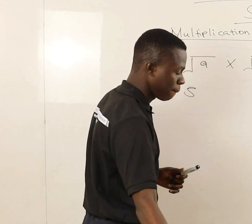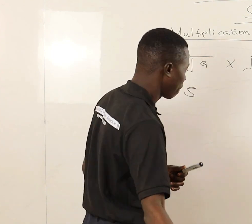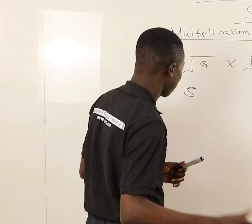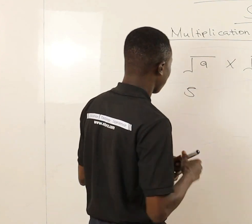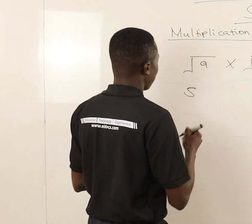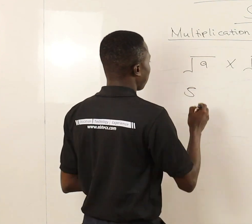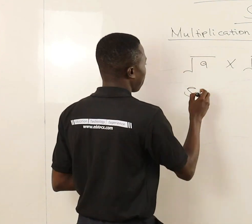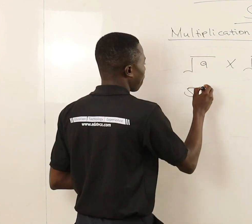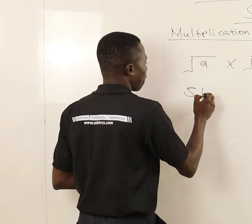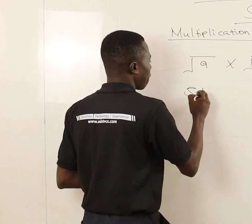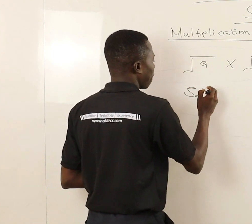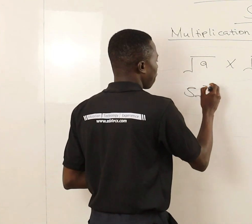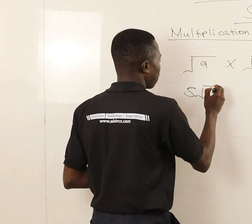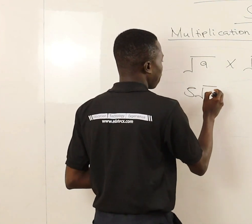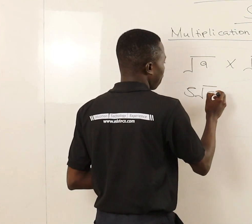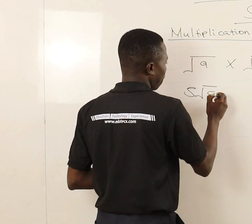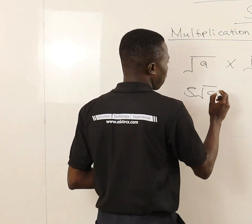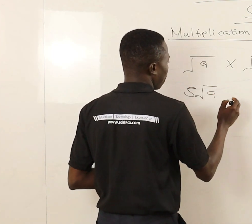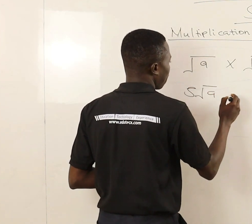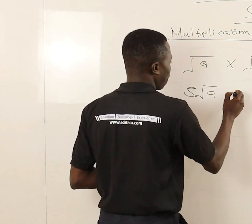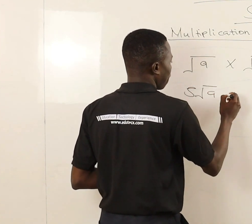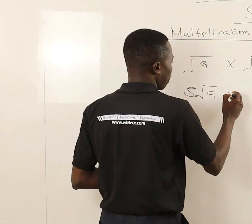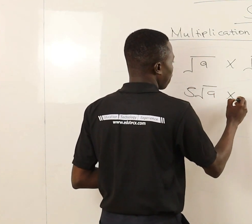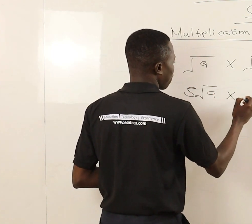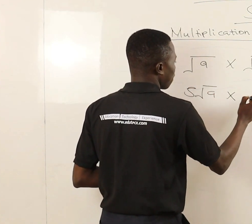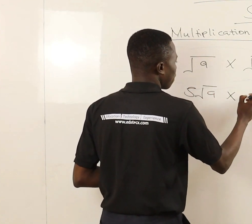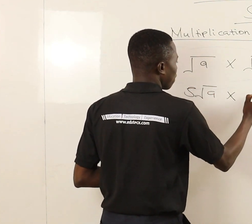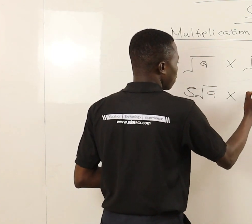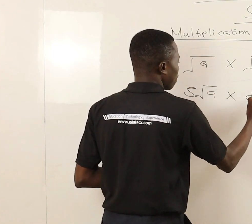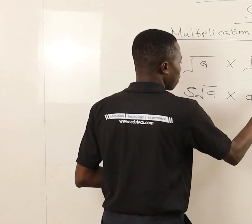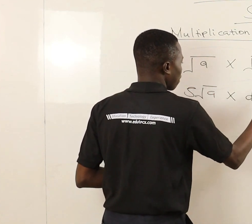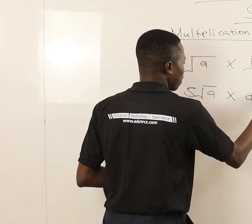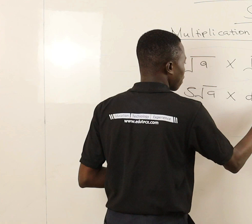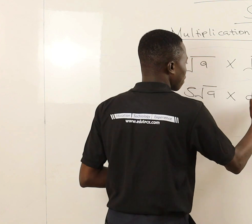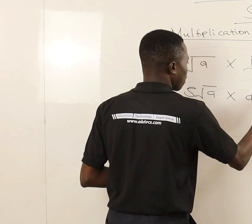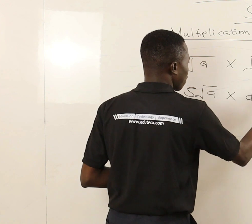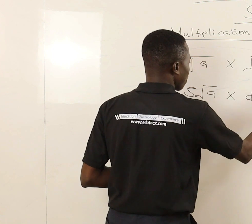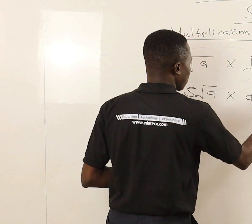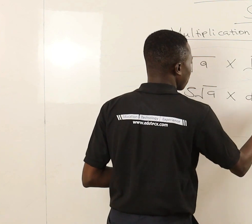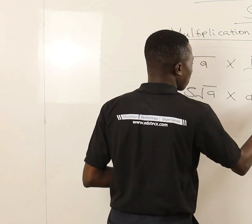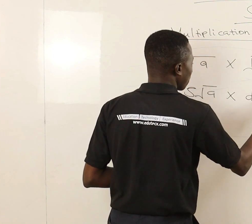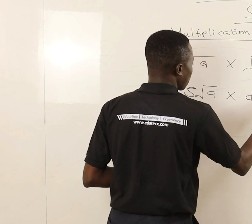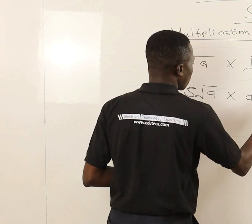S square root of A multiplied by D square root of